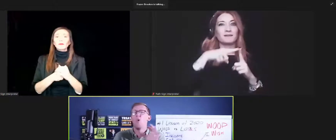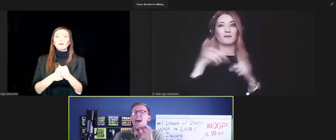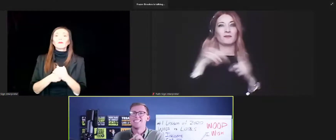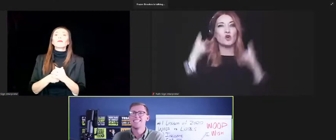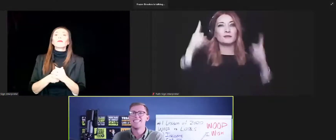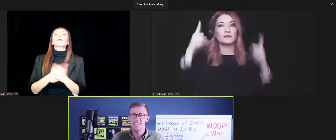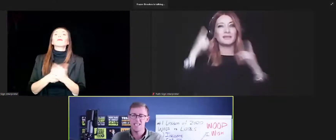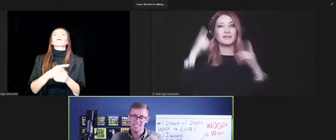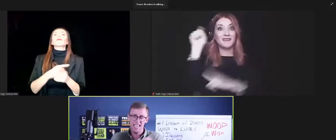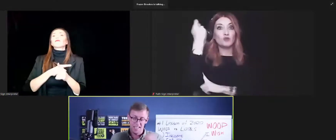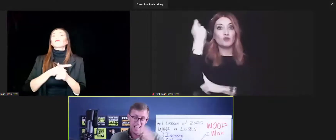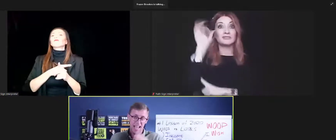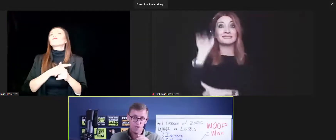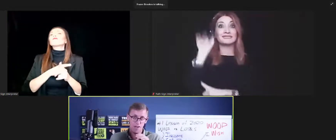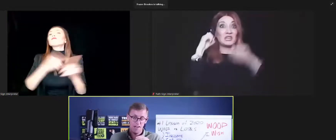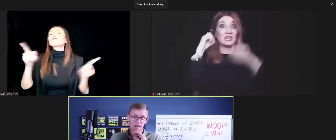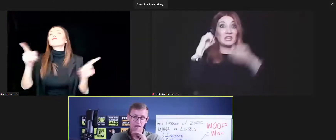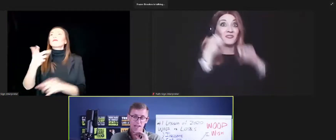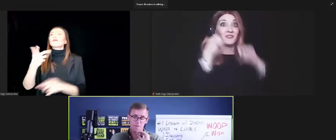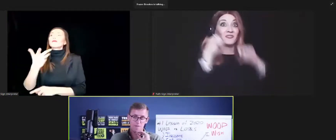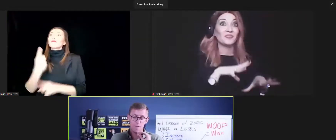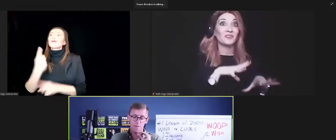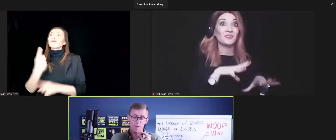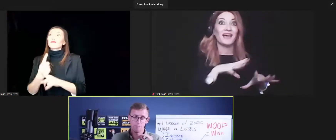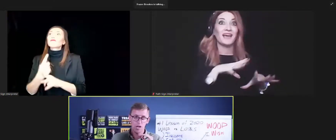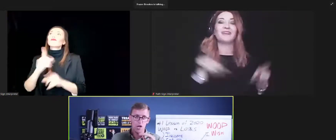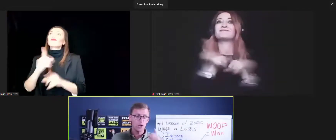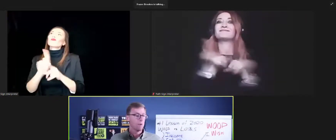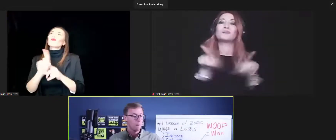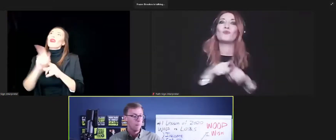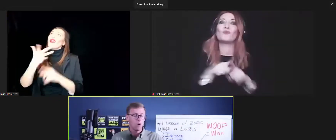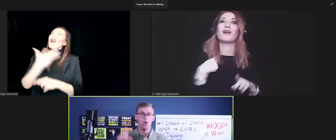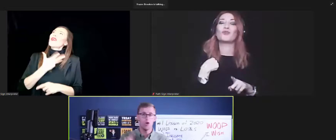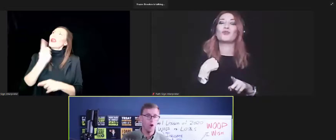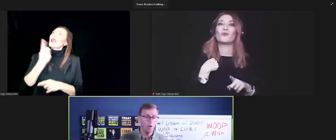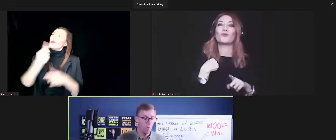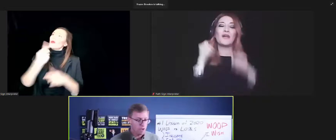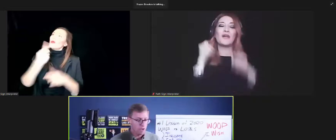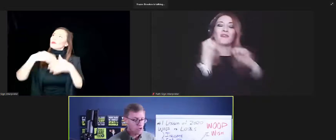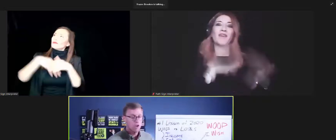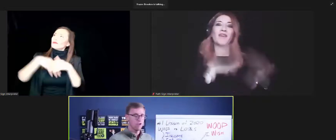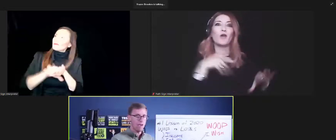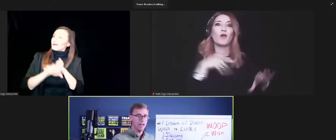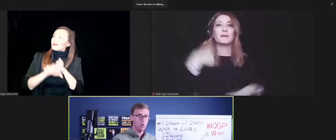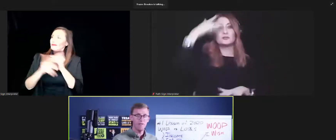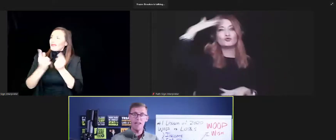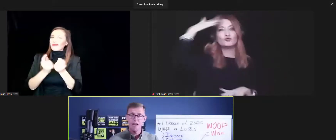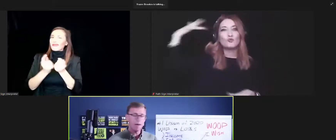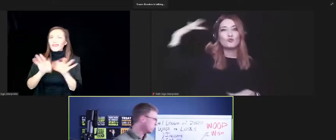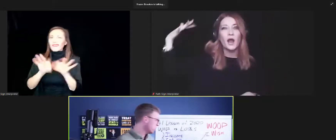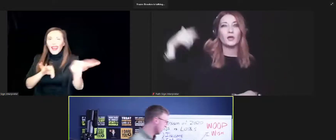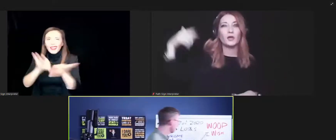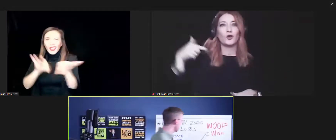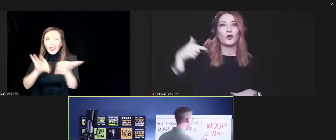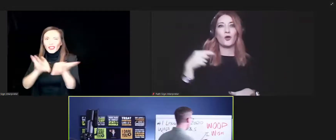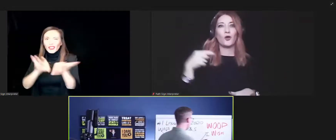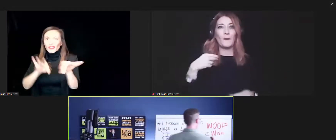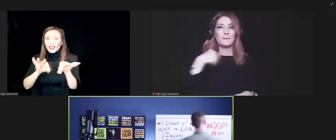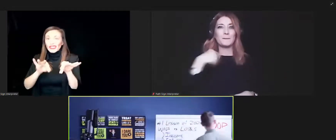quit as less, right? So once you've got the wish, you've made note of it, they've made note of it.